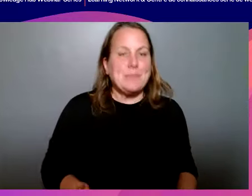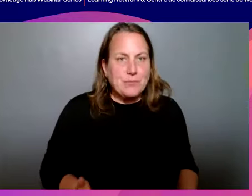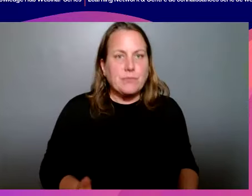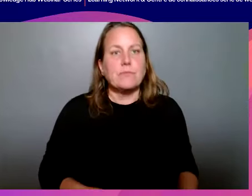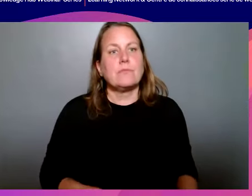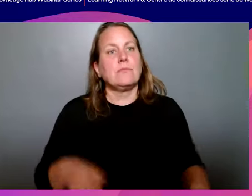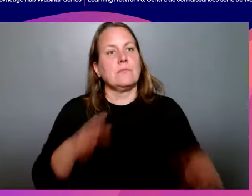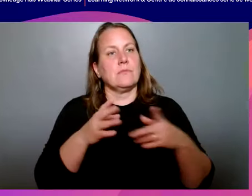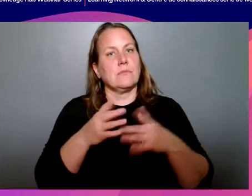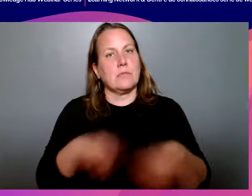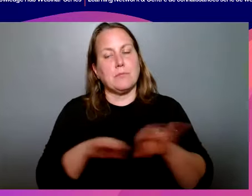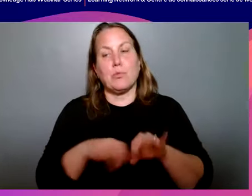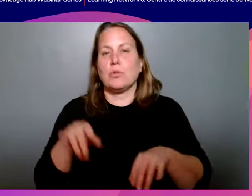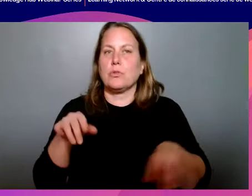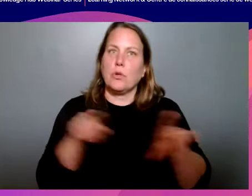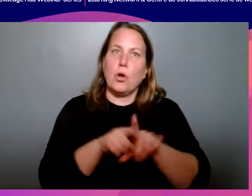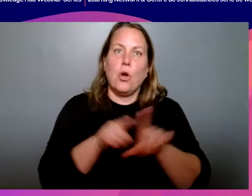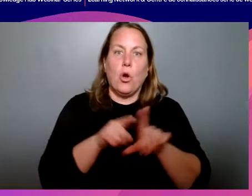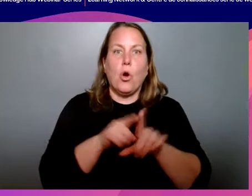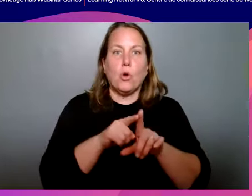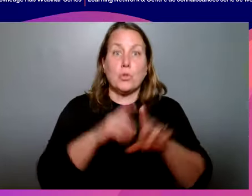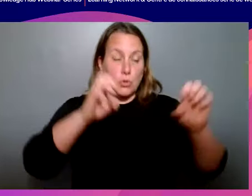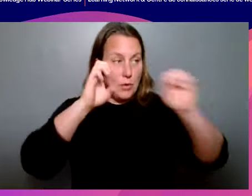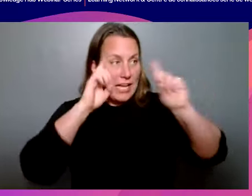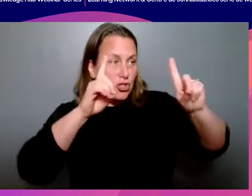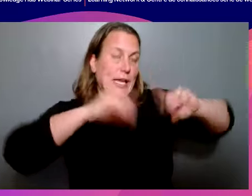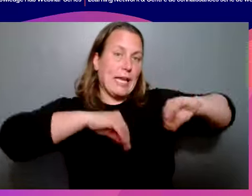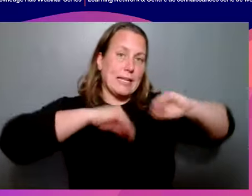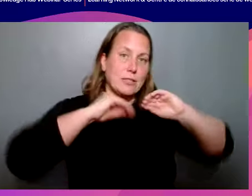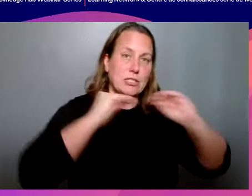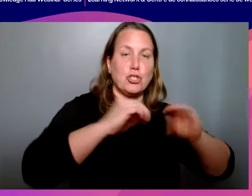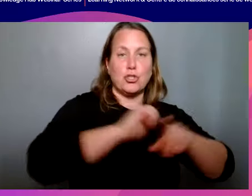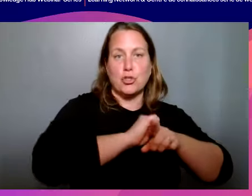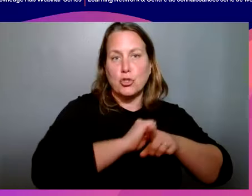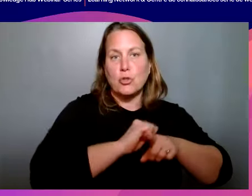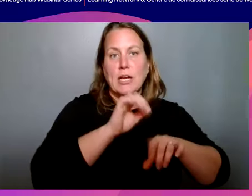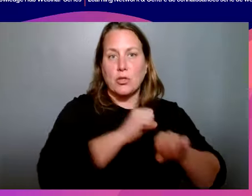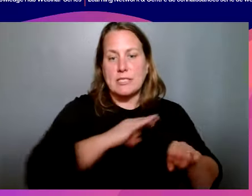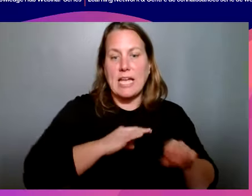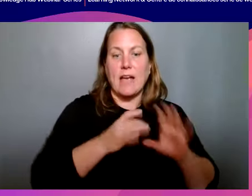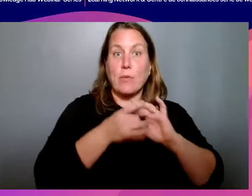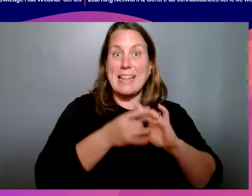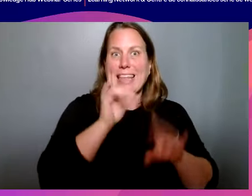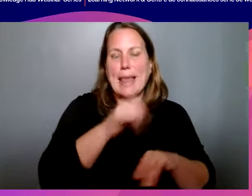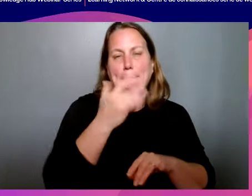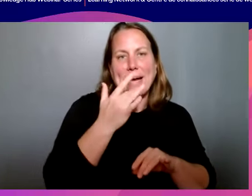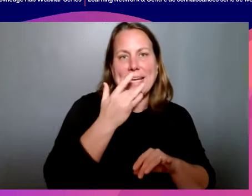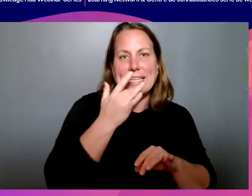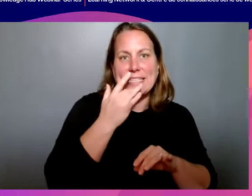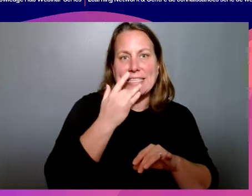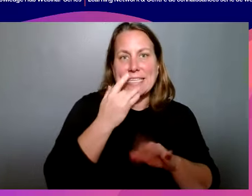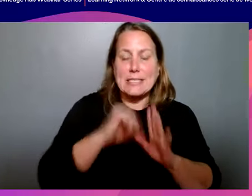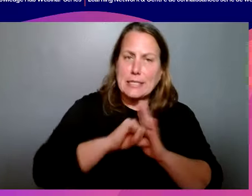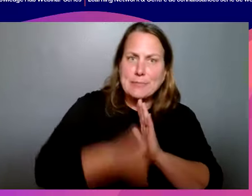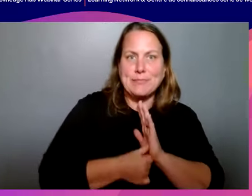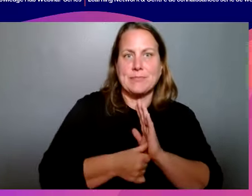be having education around addressing workplace biases on all fronts, amplifying